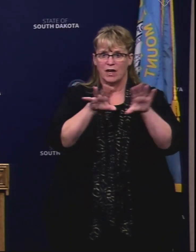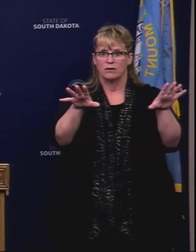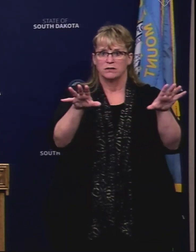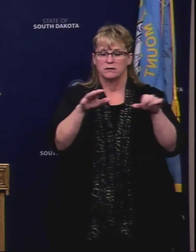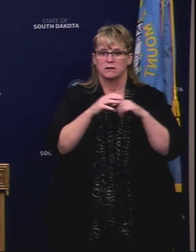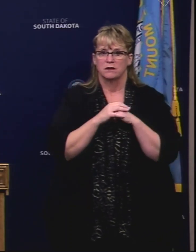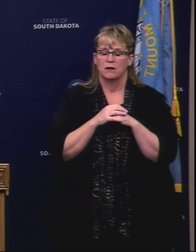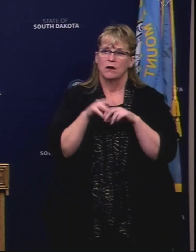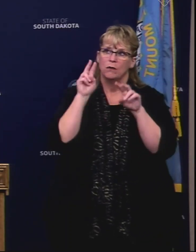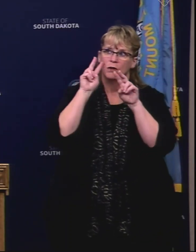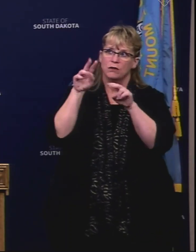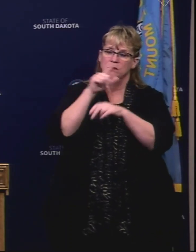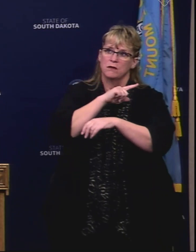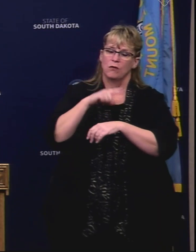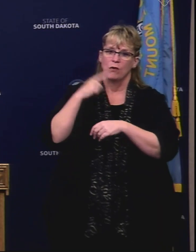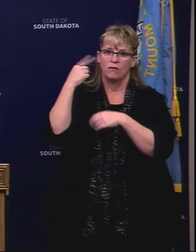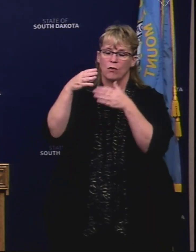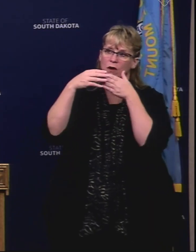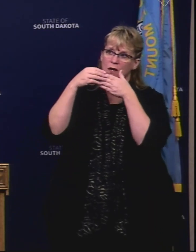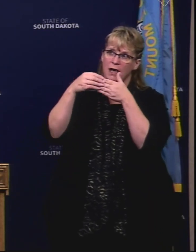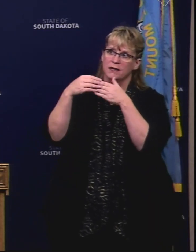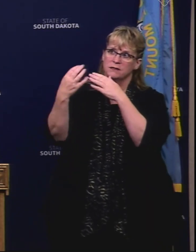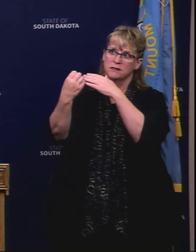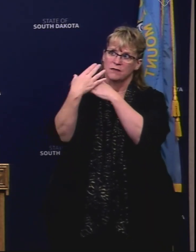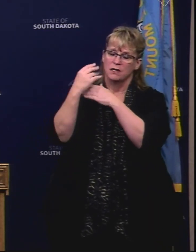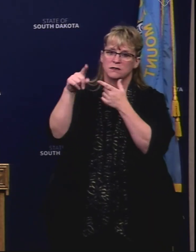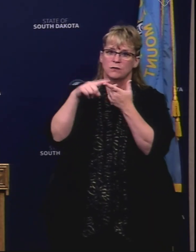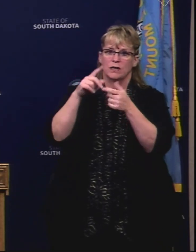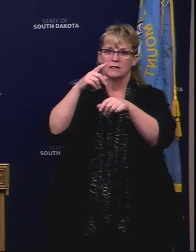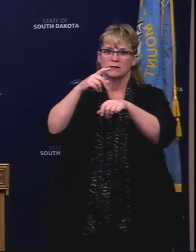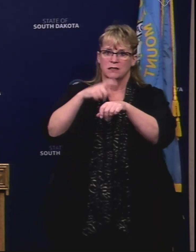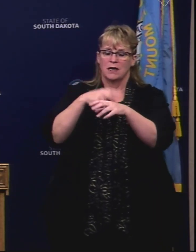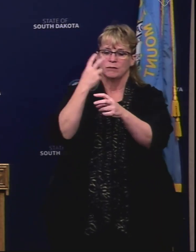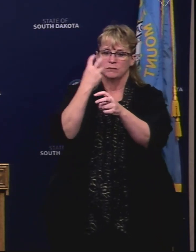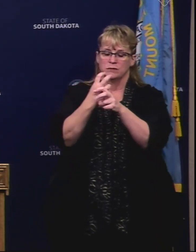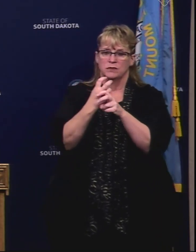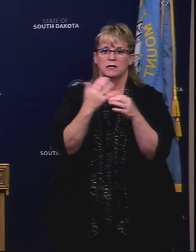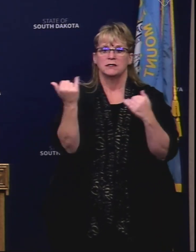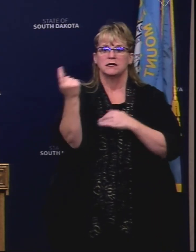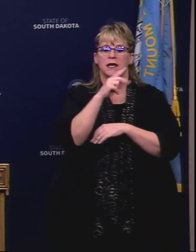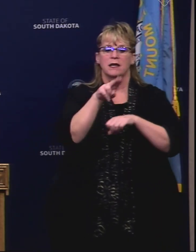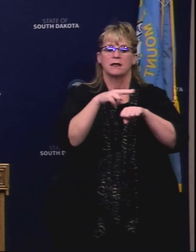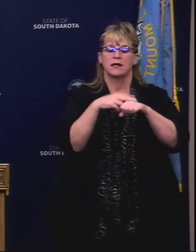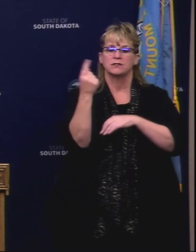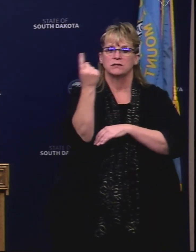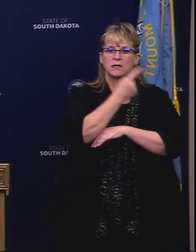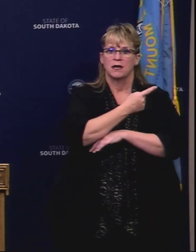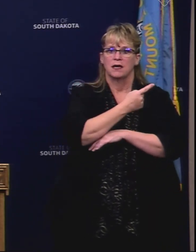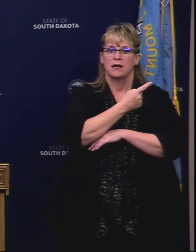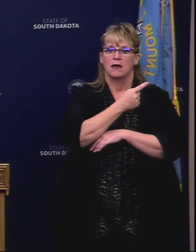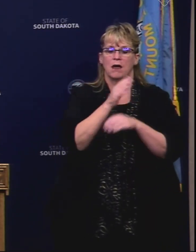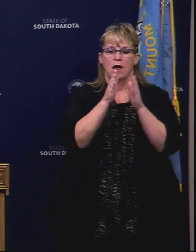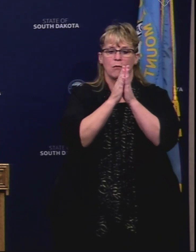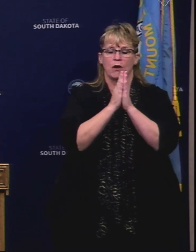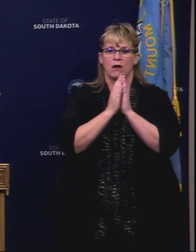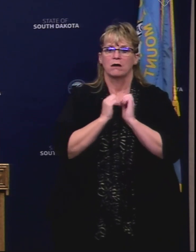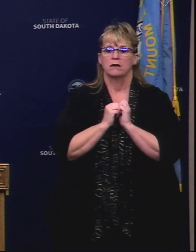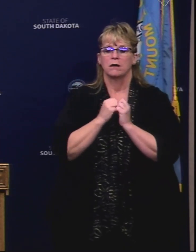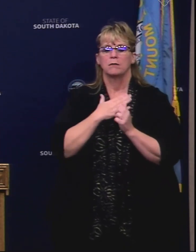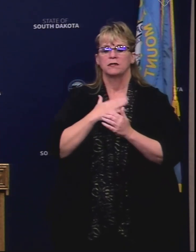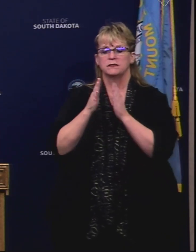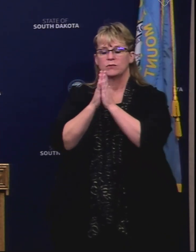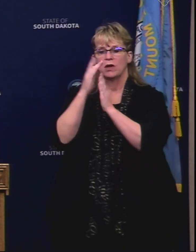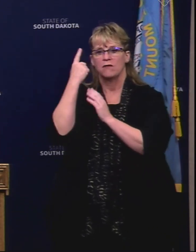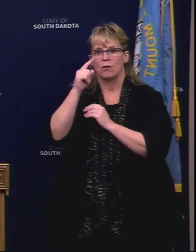look to the Lord for guidance, especially when times are difficult. So today on the National Day of Prayer, lift up our healthcare workers, those on the